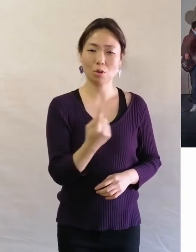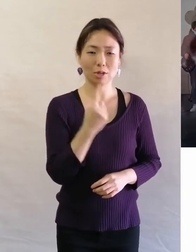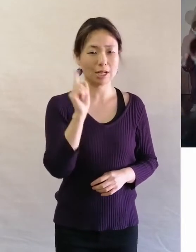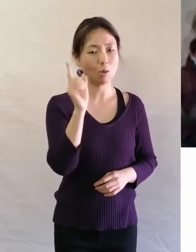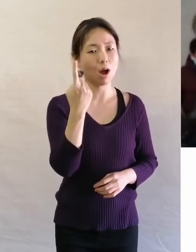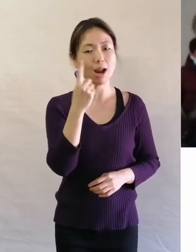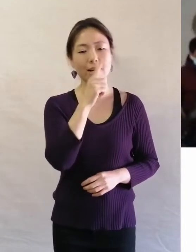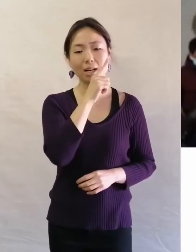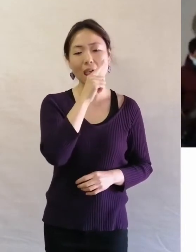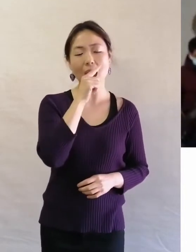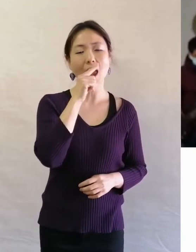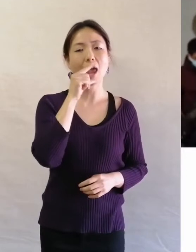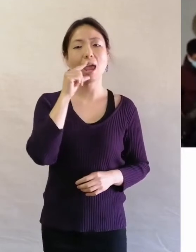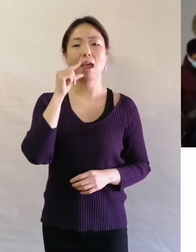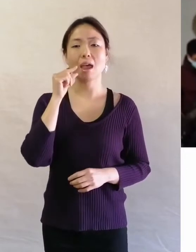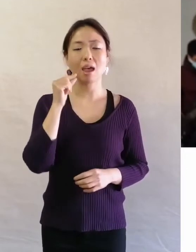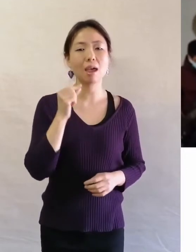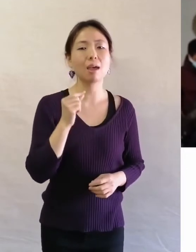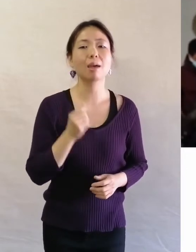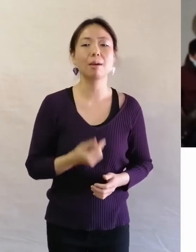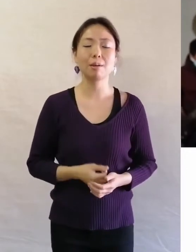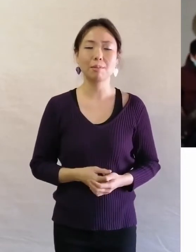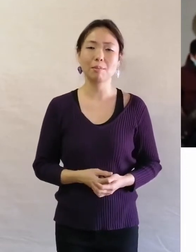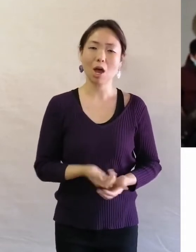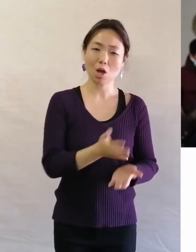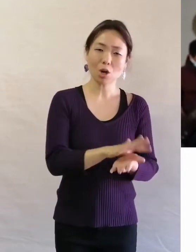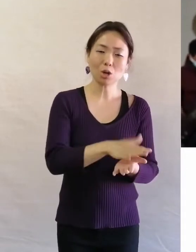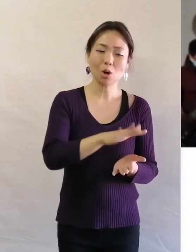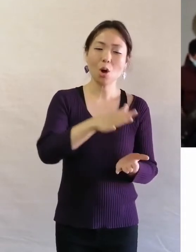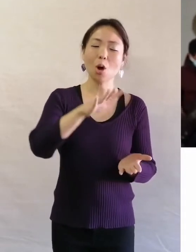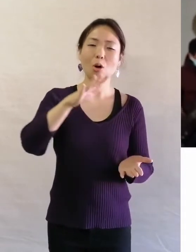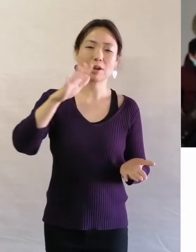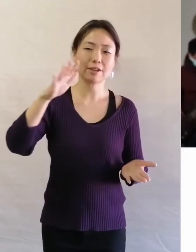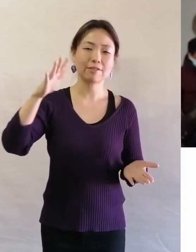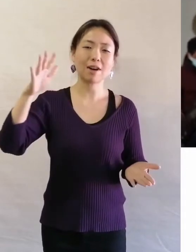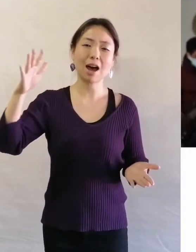only one name